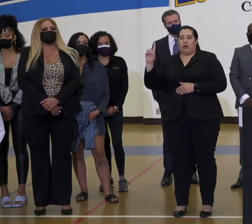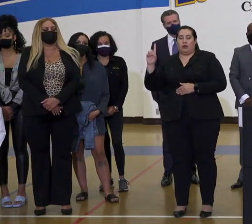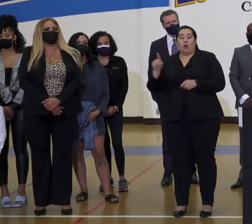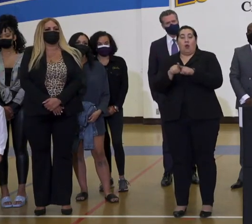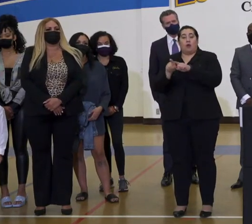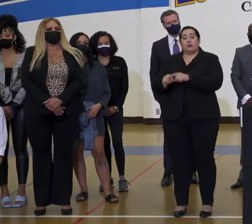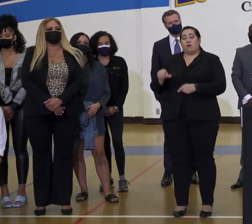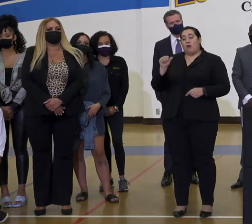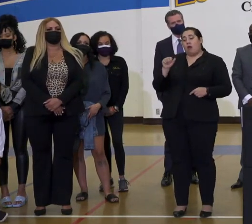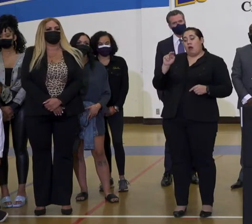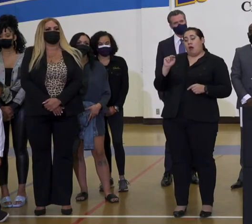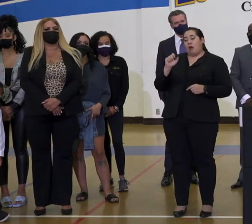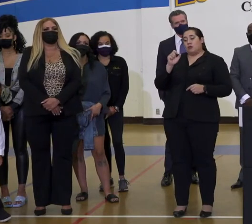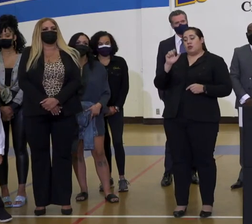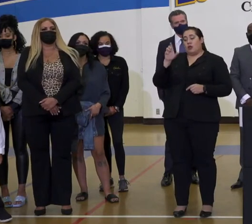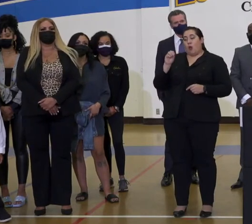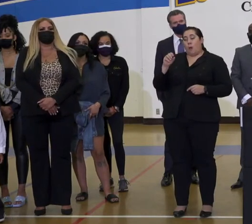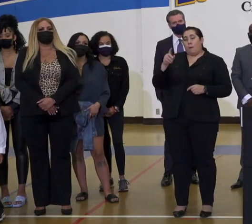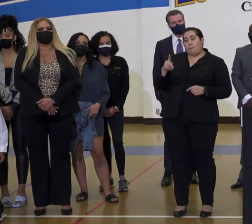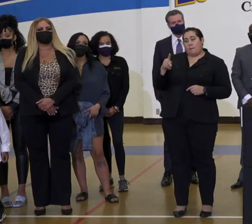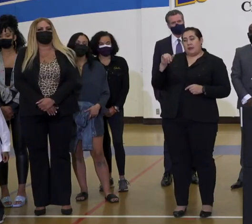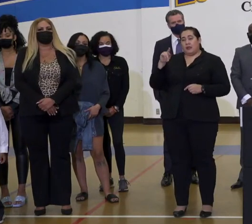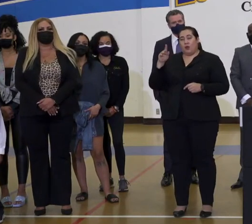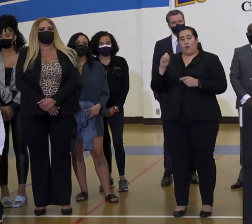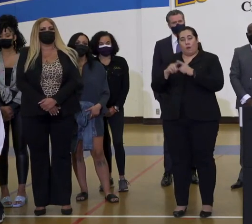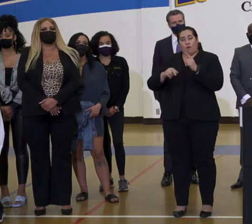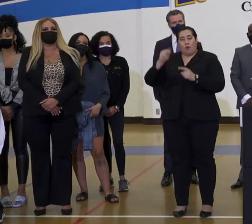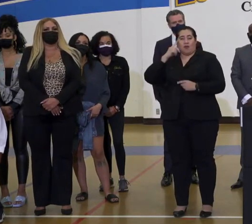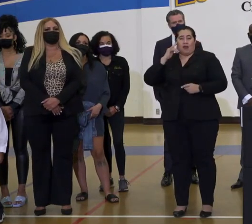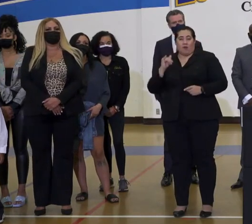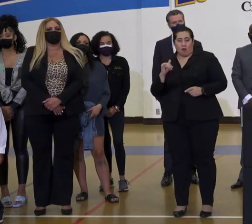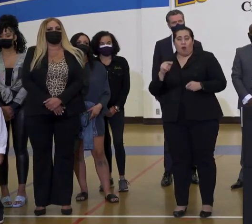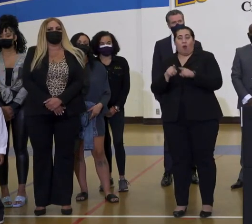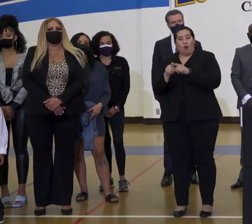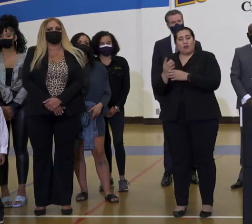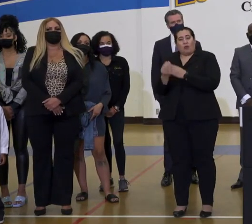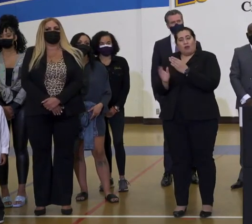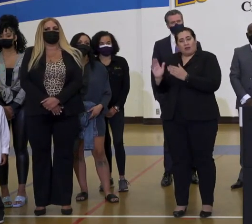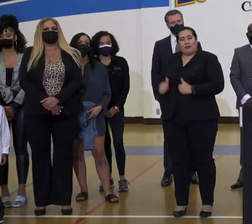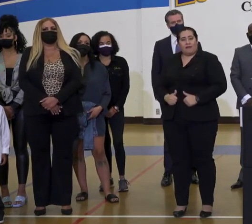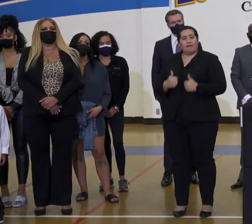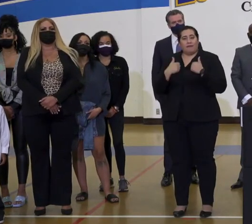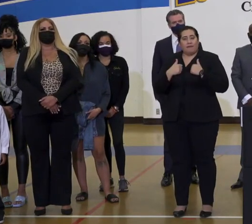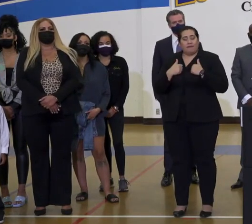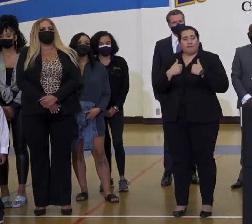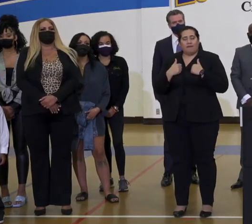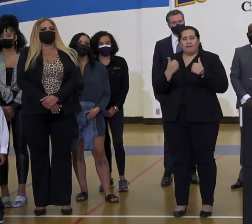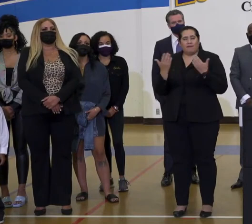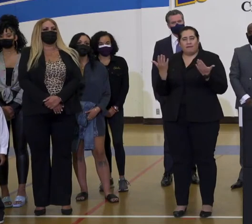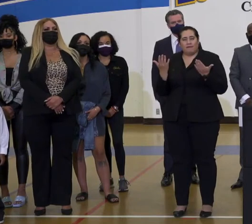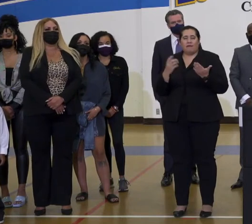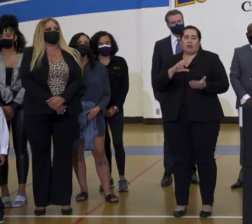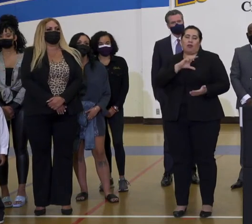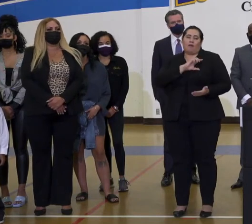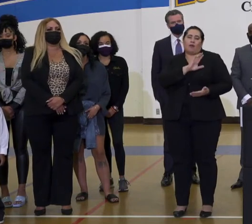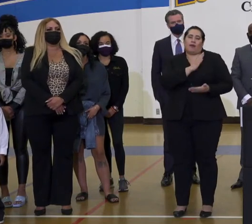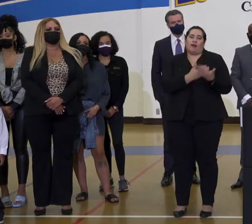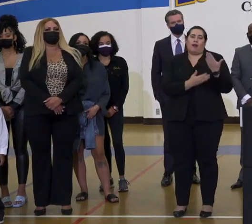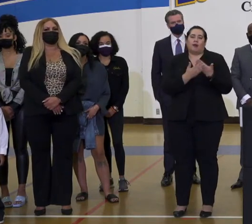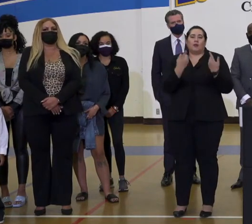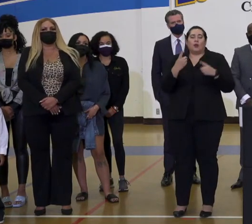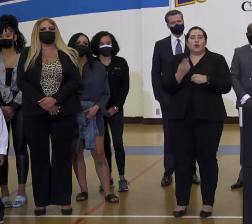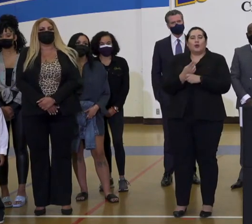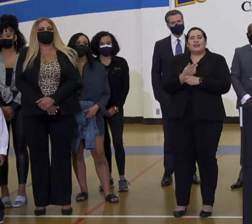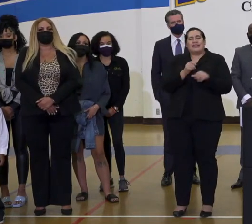Angelo Quinto, a Native veteran from Northern California, also lost his life at the hands of law enforcement when